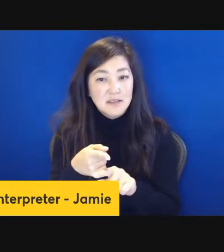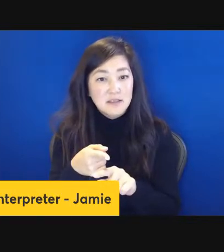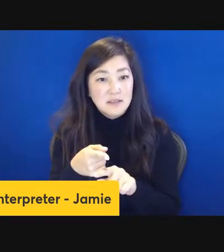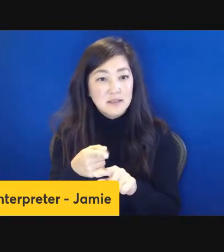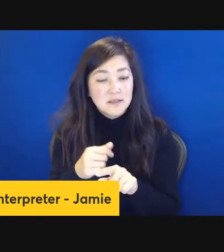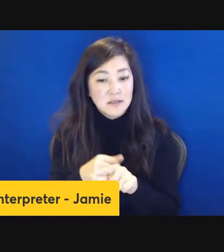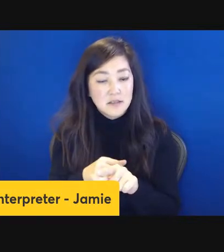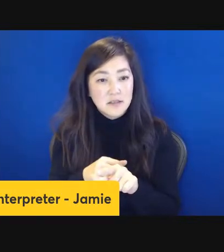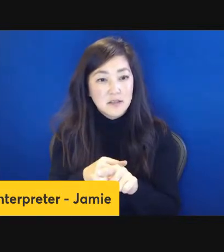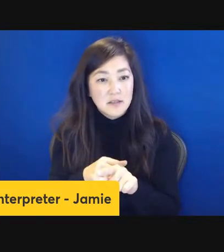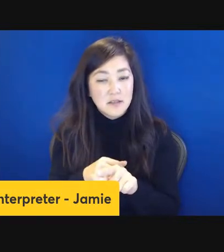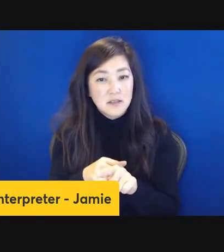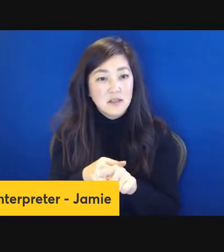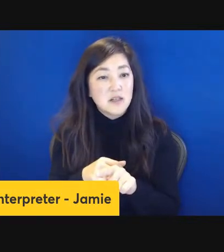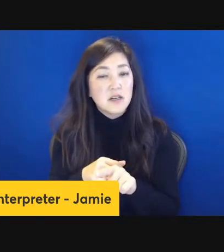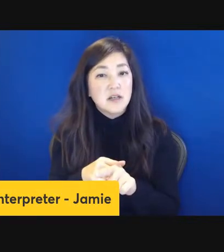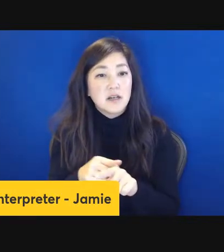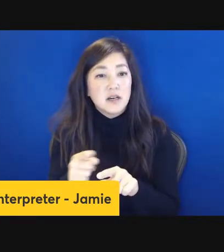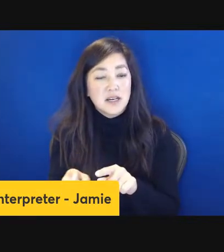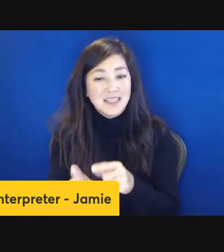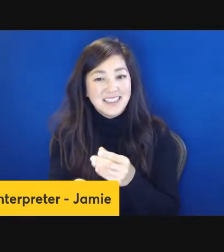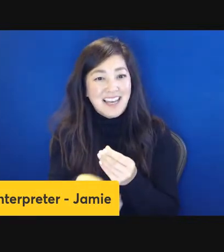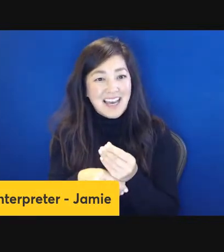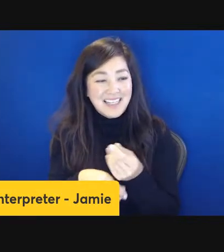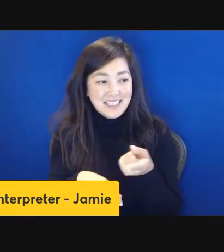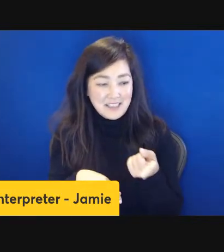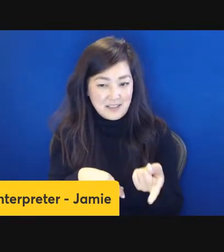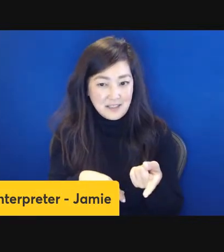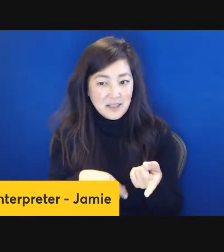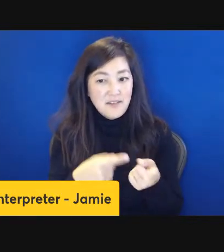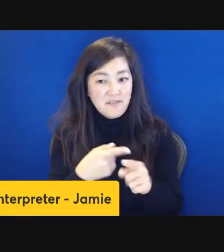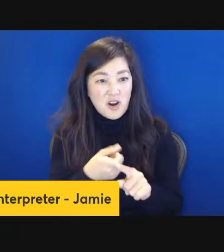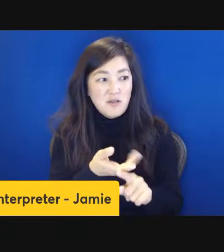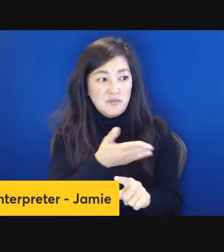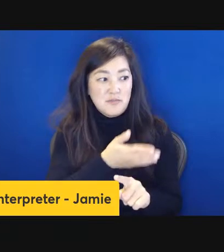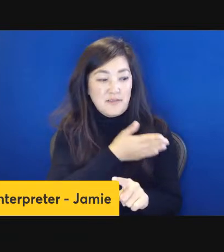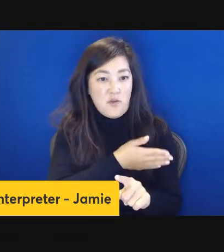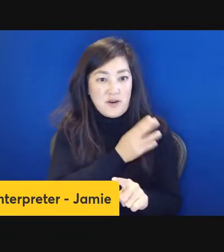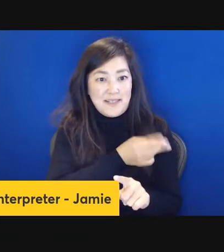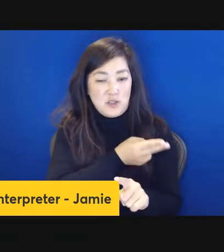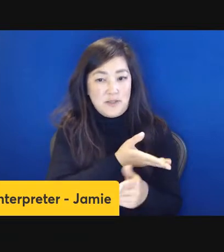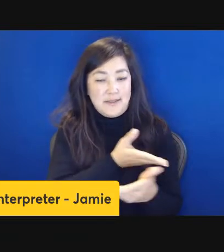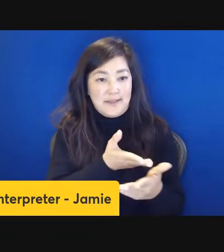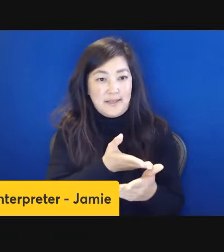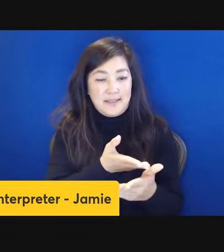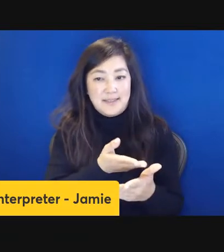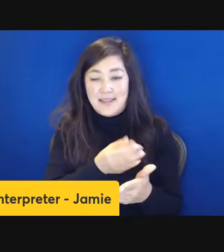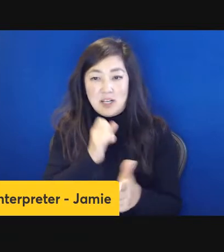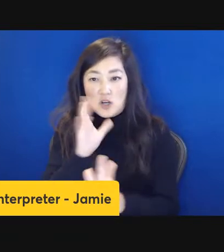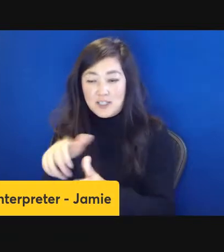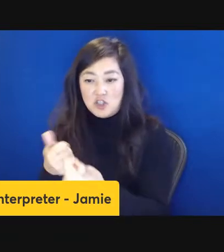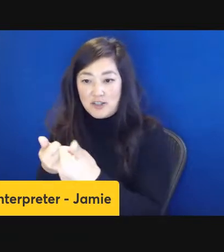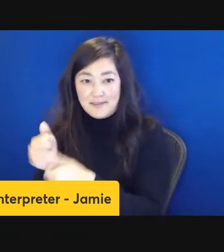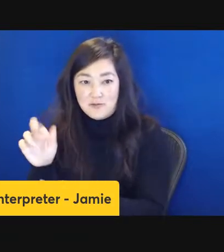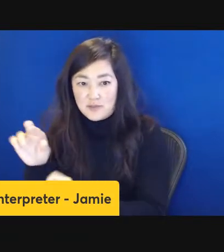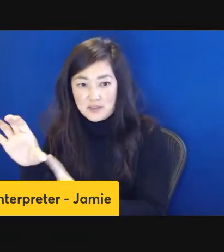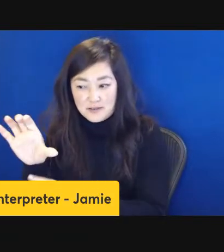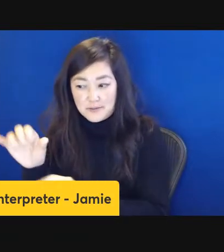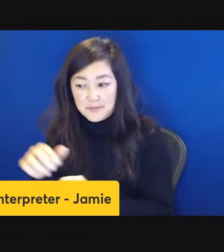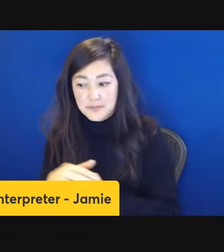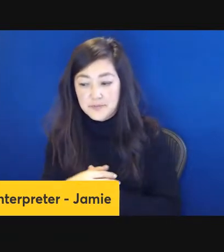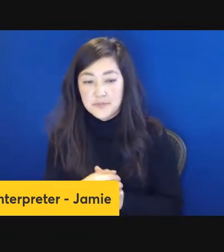consolidate rather than challenge the race-based model. And they cite 19th century literature